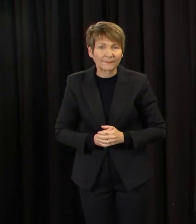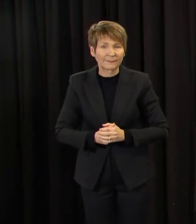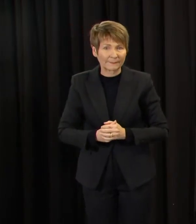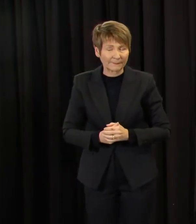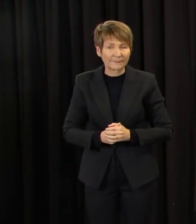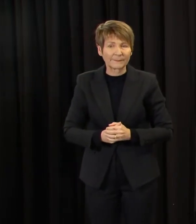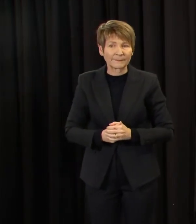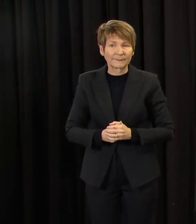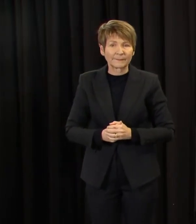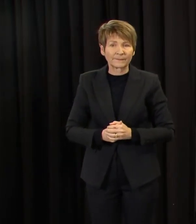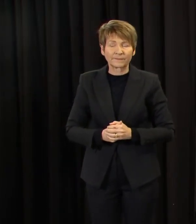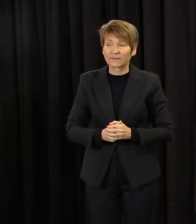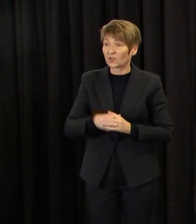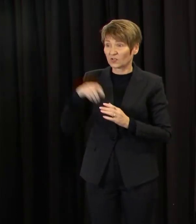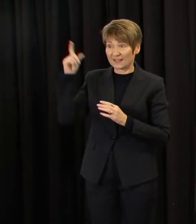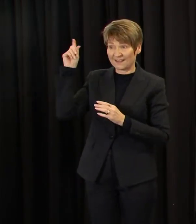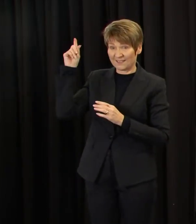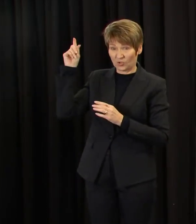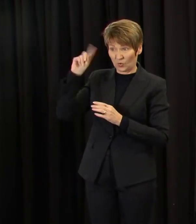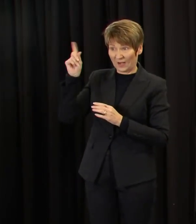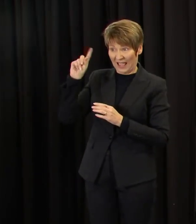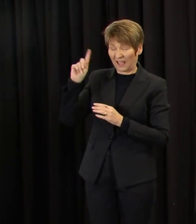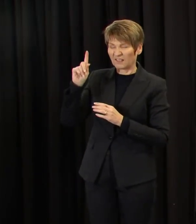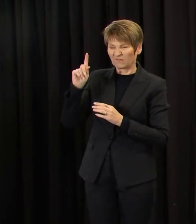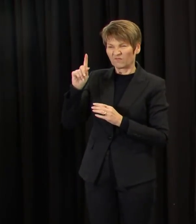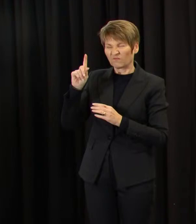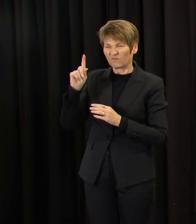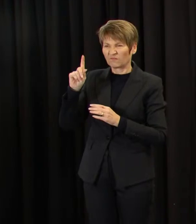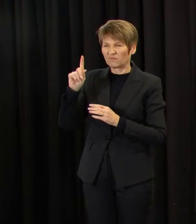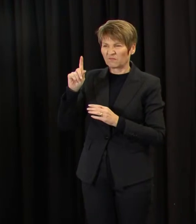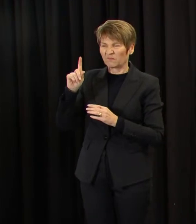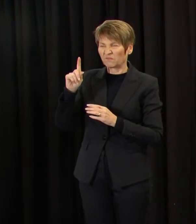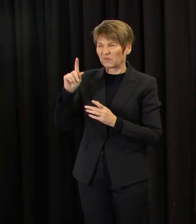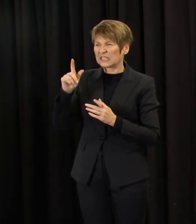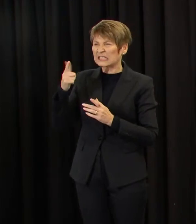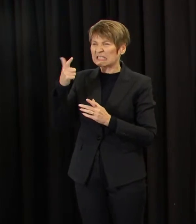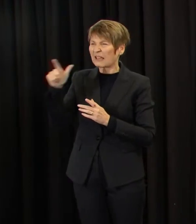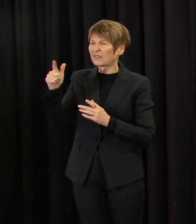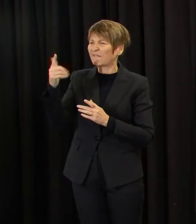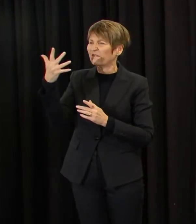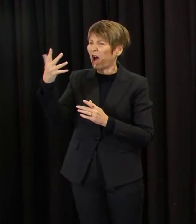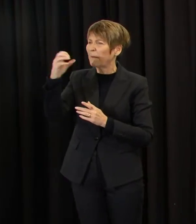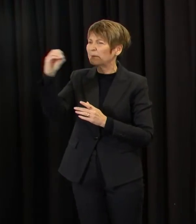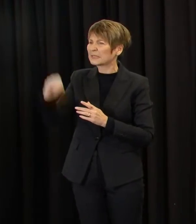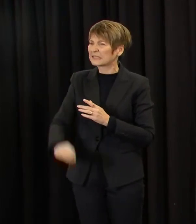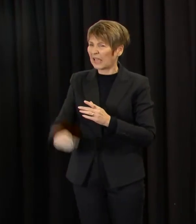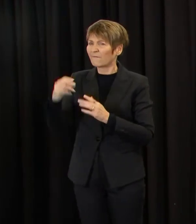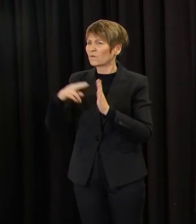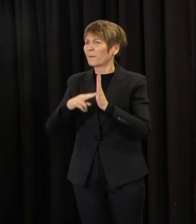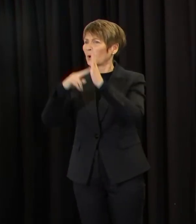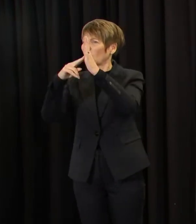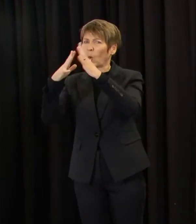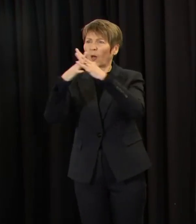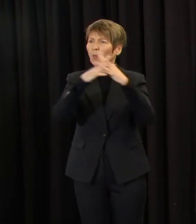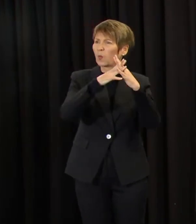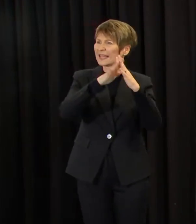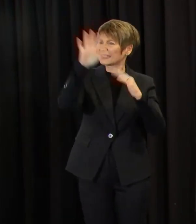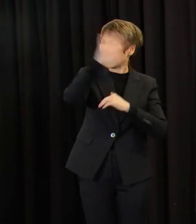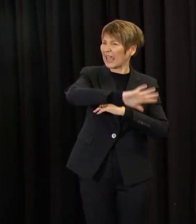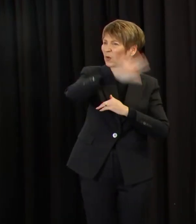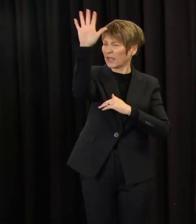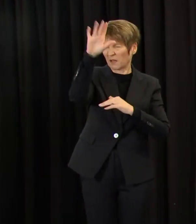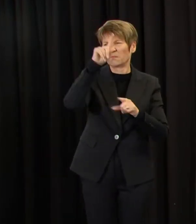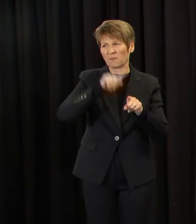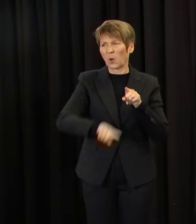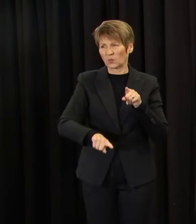certainly confirm that of the cases today, again, over 2/3 are associated within our northern and western suburbs, and that is by far the largest